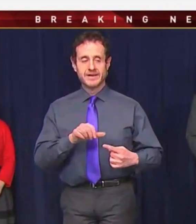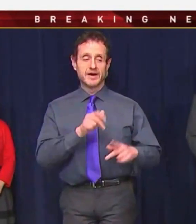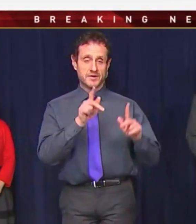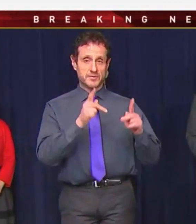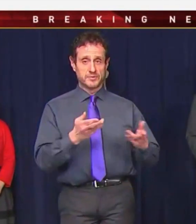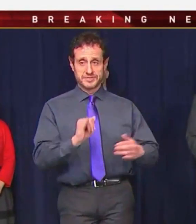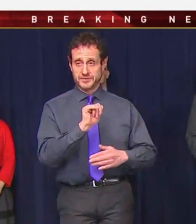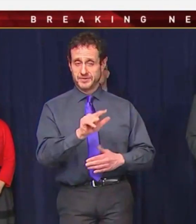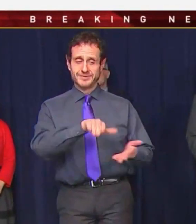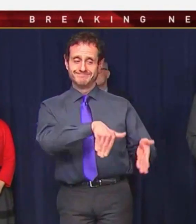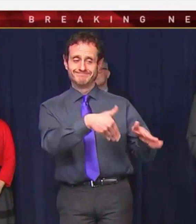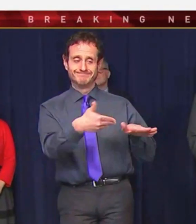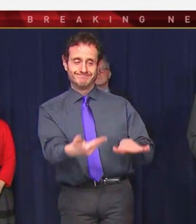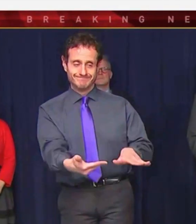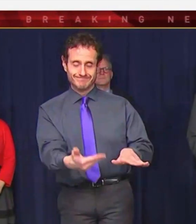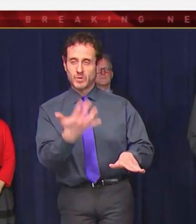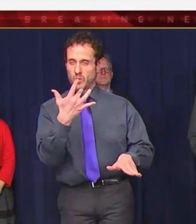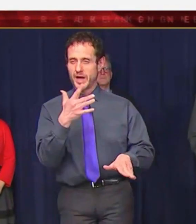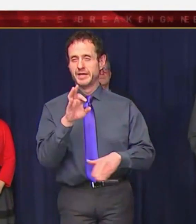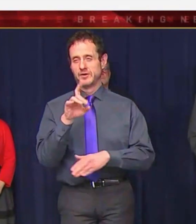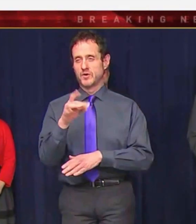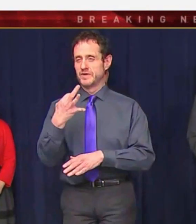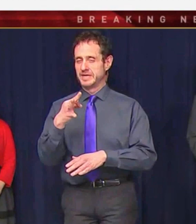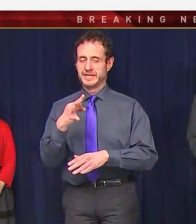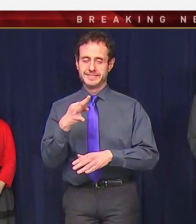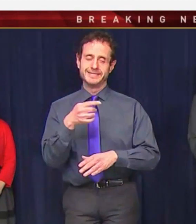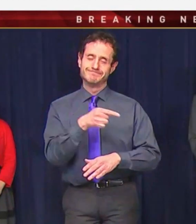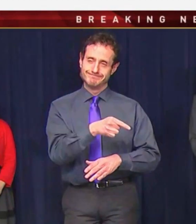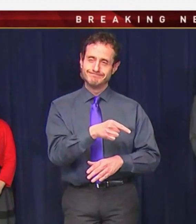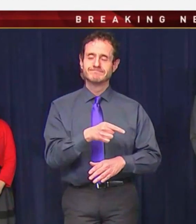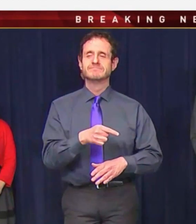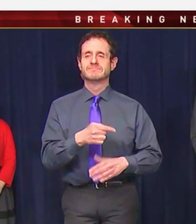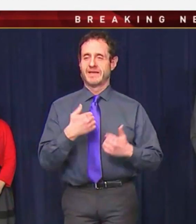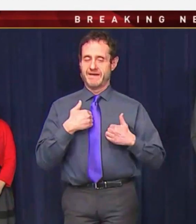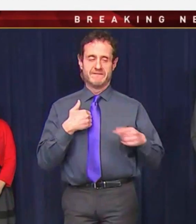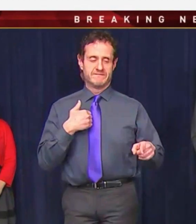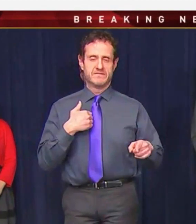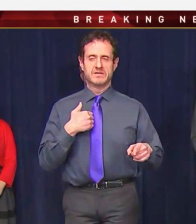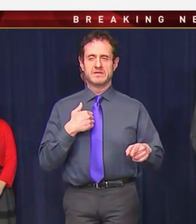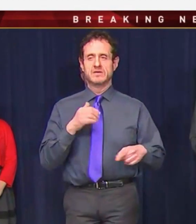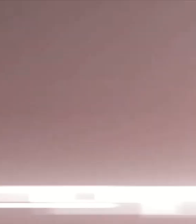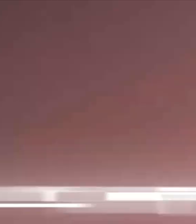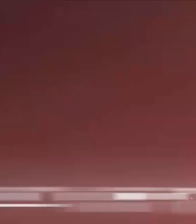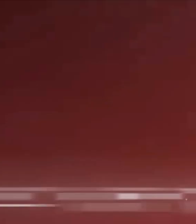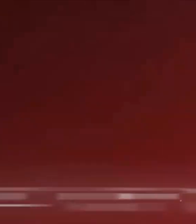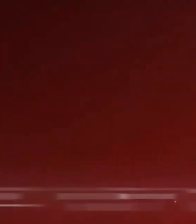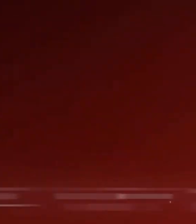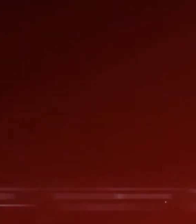COVID-19. She was a Cook County resident in her 70s.